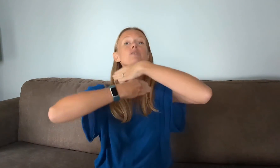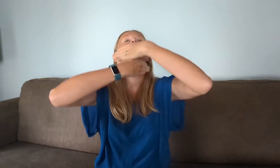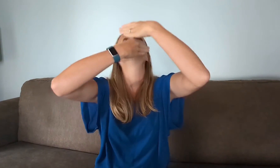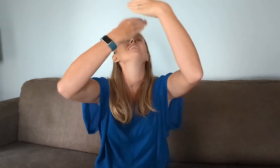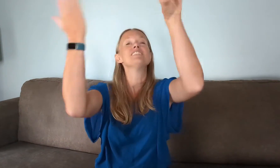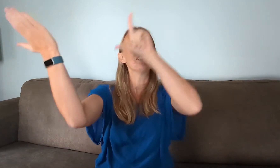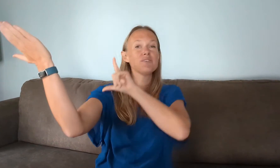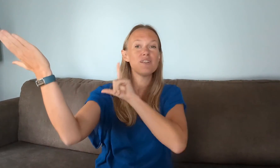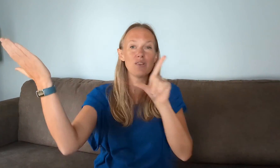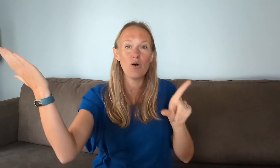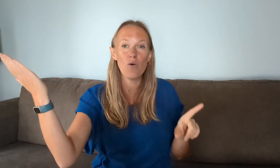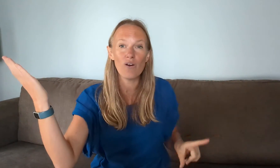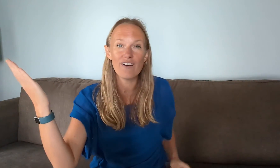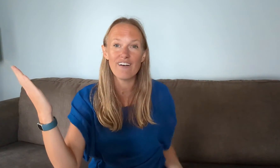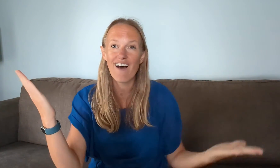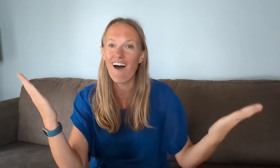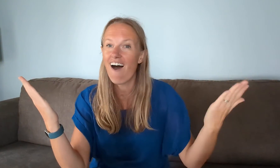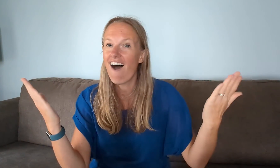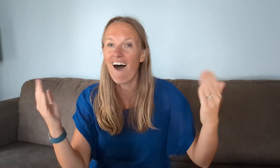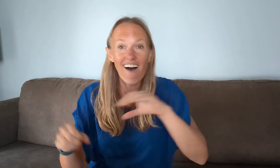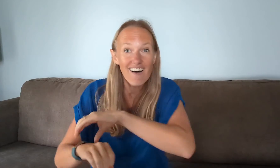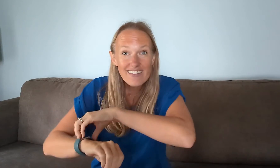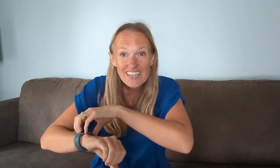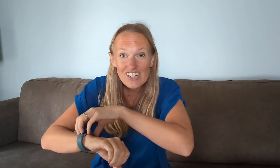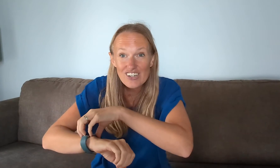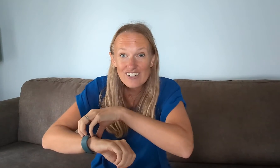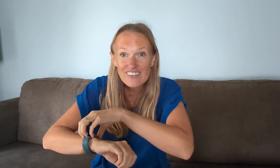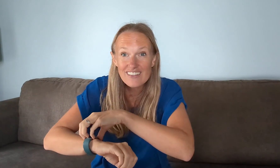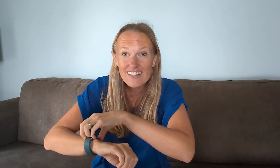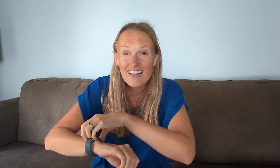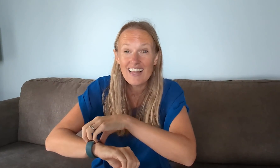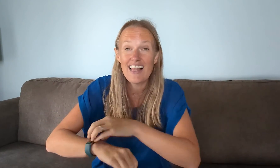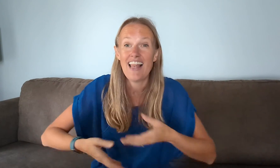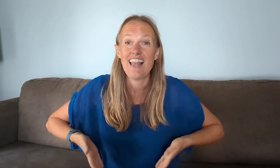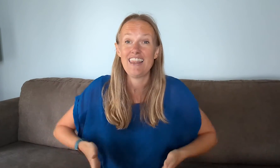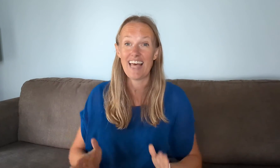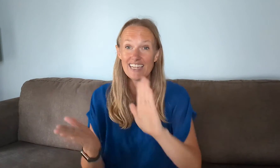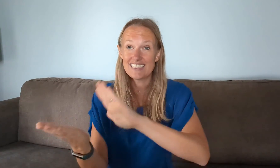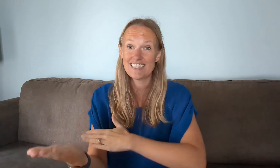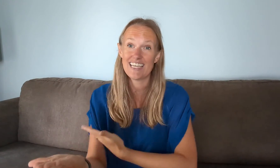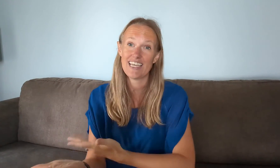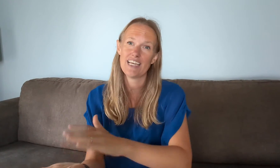Shout to the Lord, all the earth, let us sing.